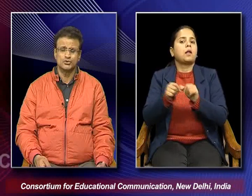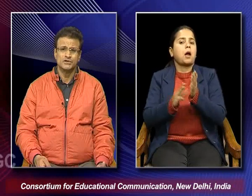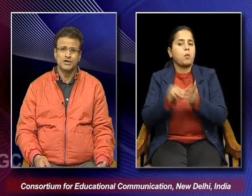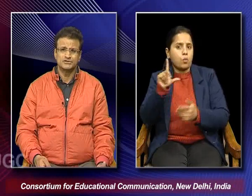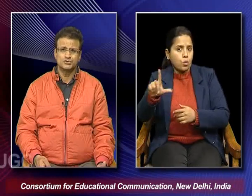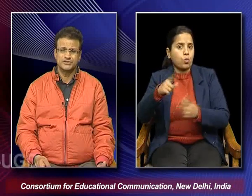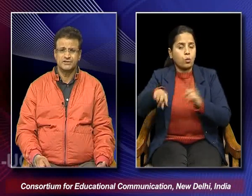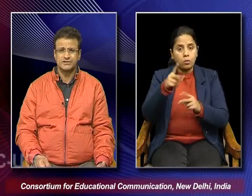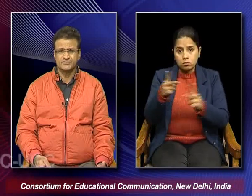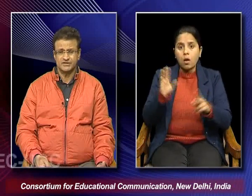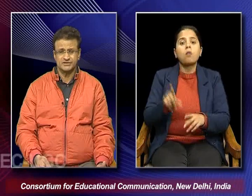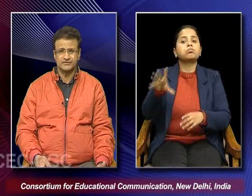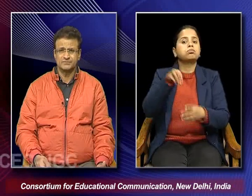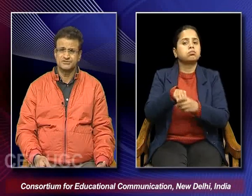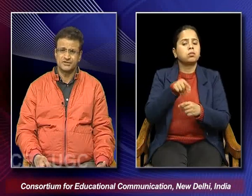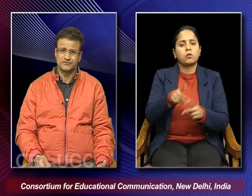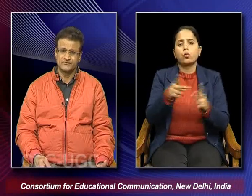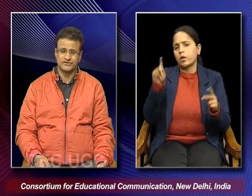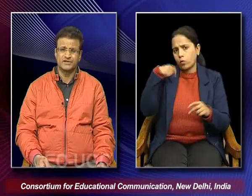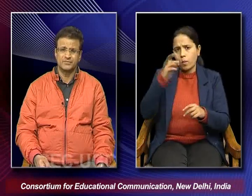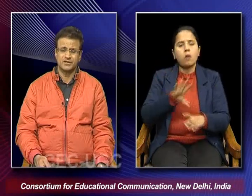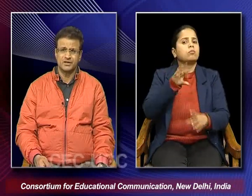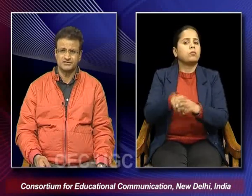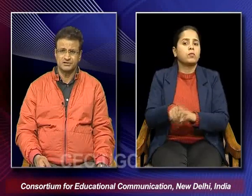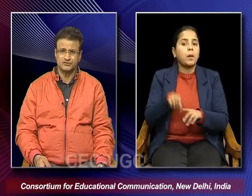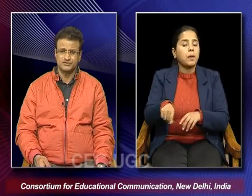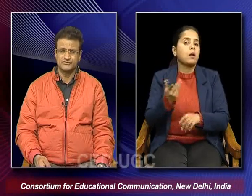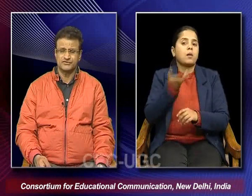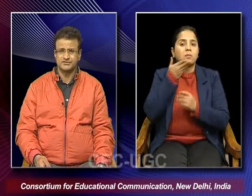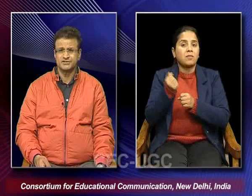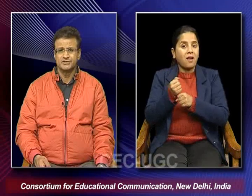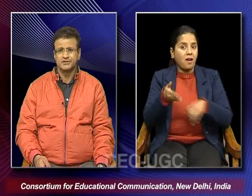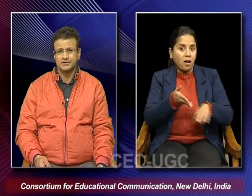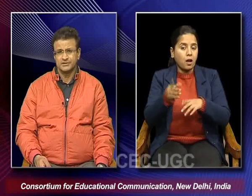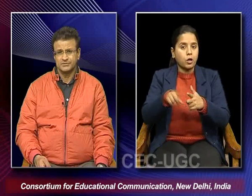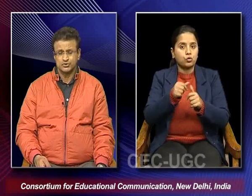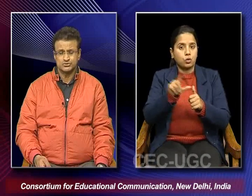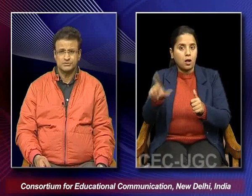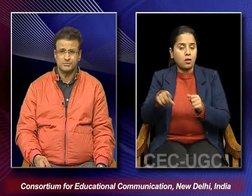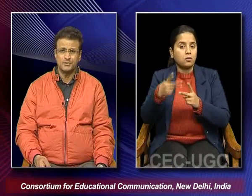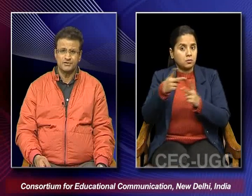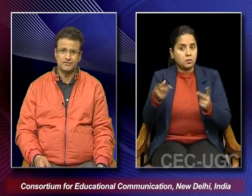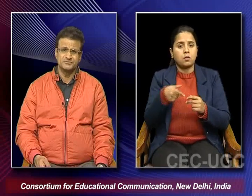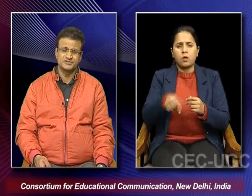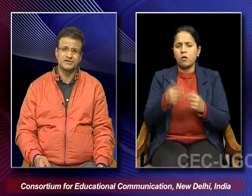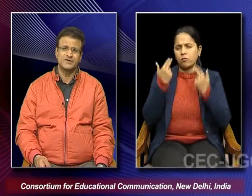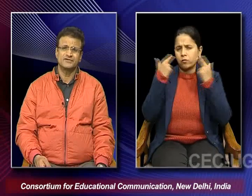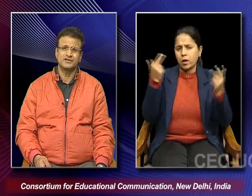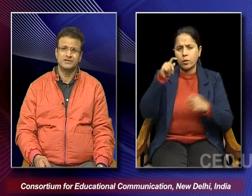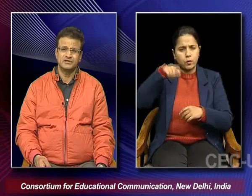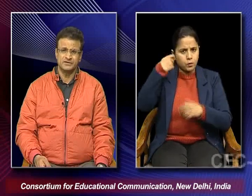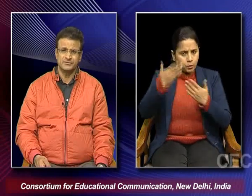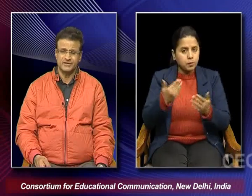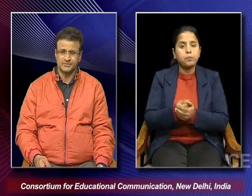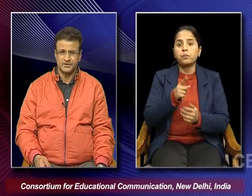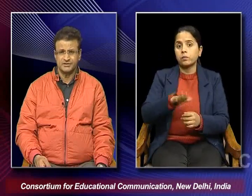also associated with other films. For example, Ganga Jal was one of his most popular films, and thereafter